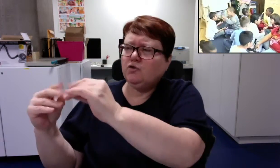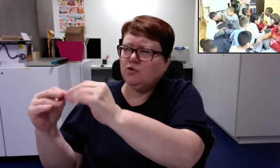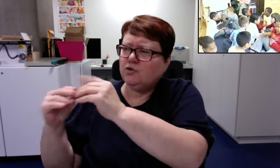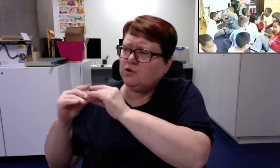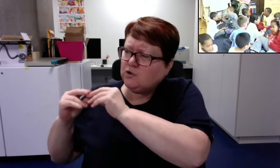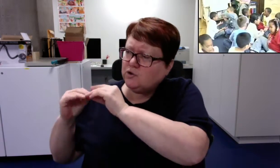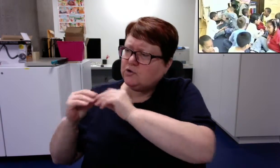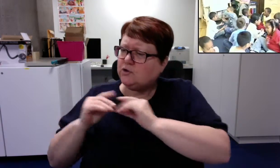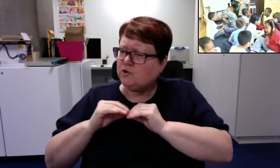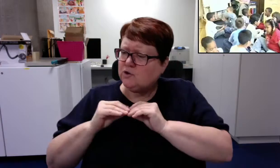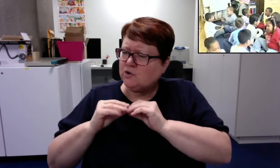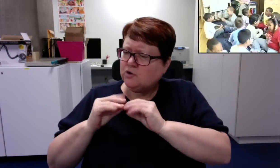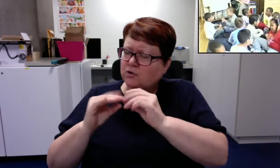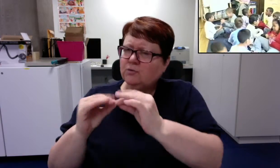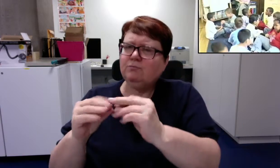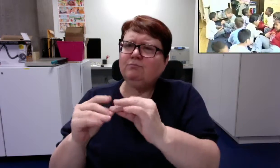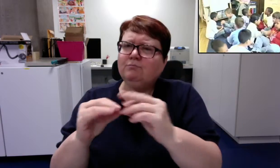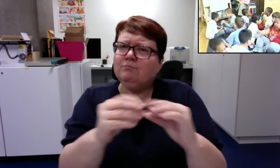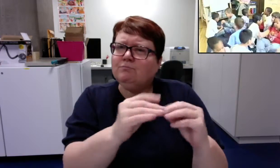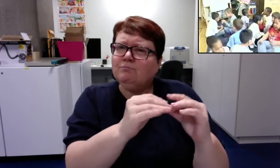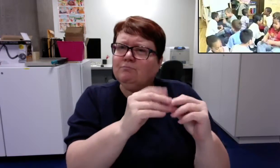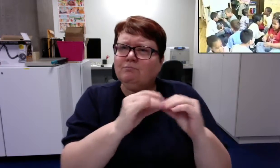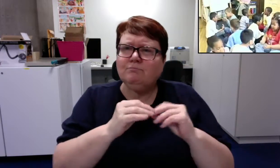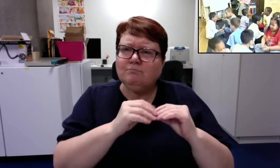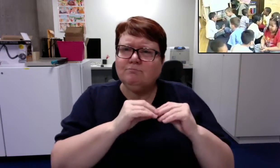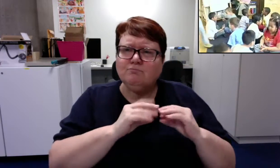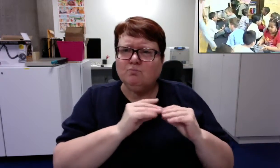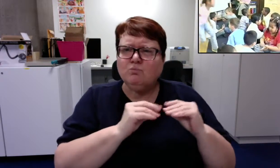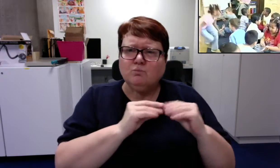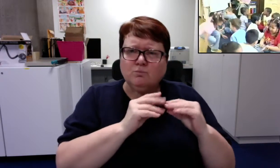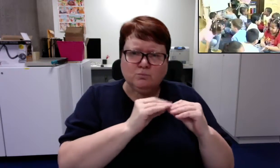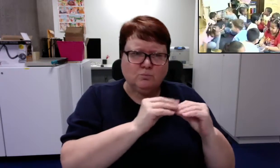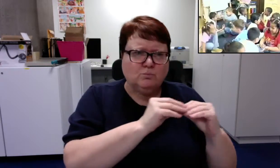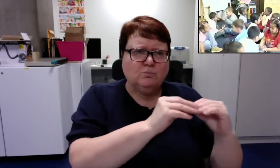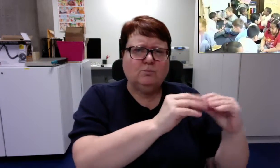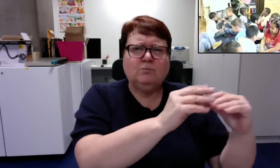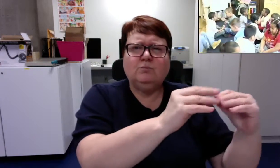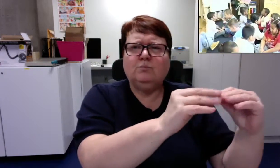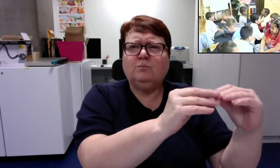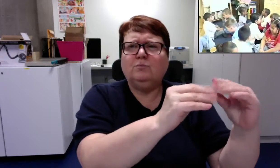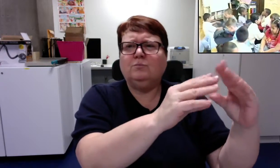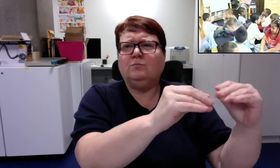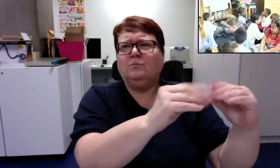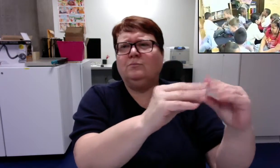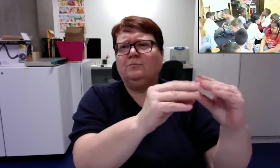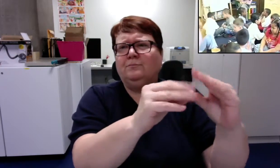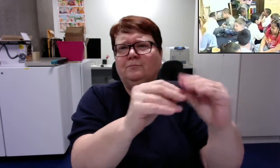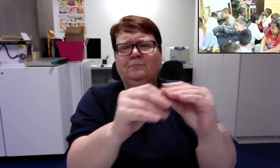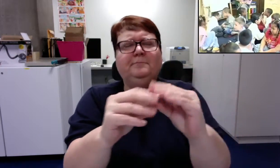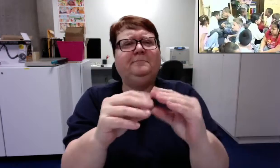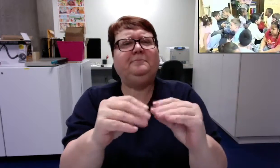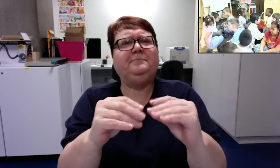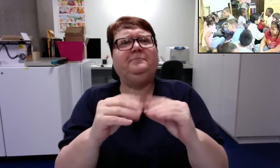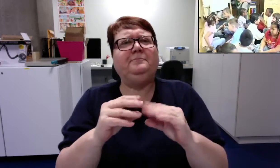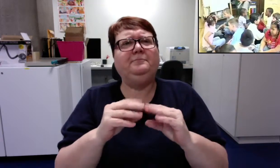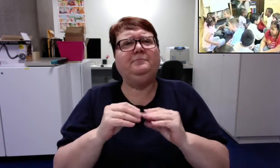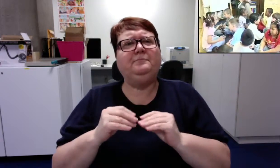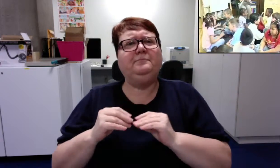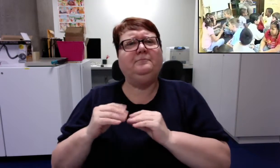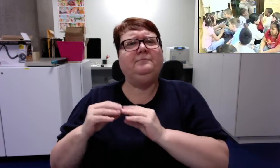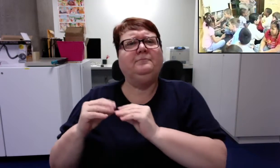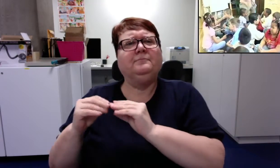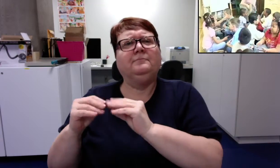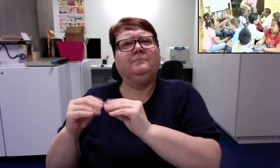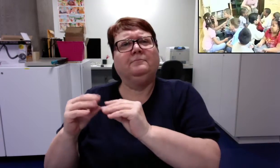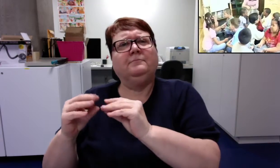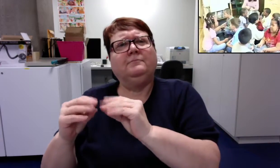what figurehead. And I think it's almost like an action figure. It's almost